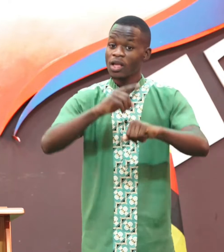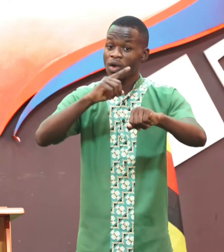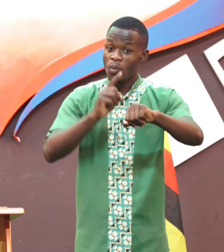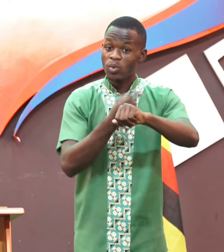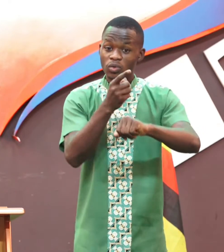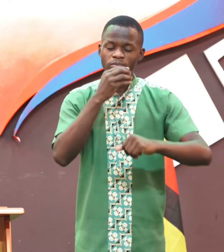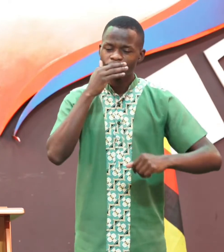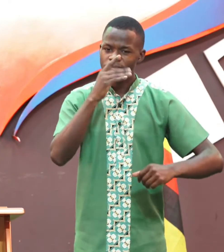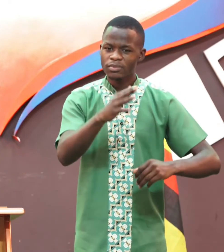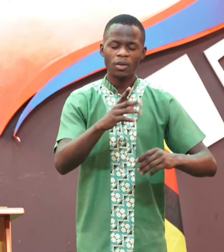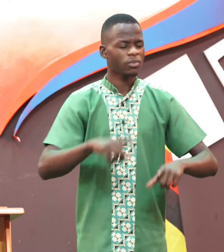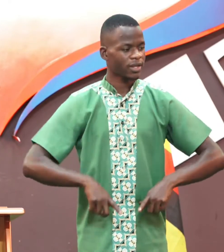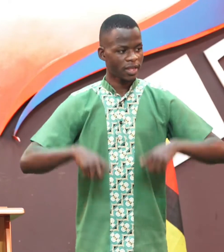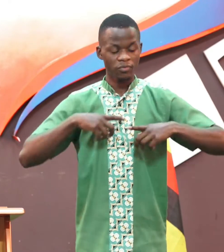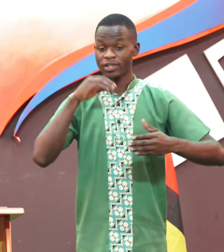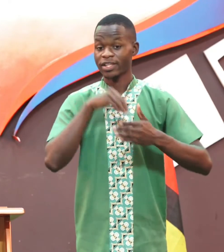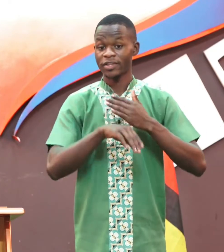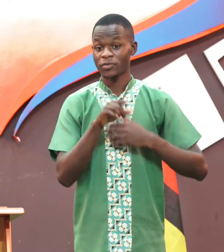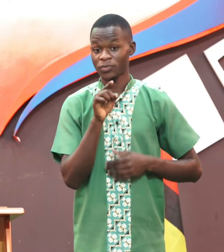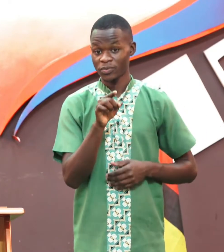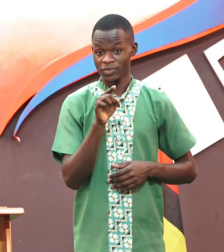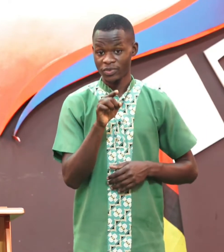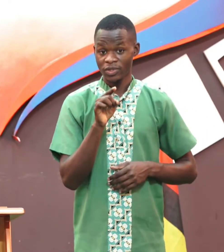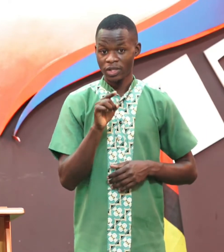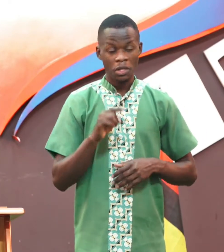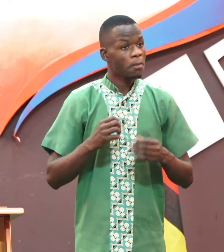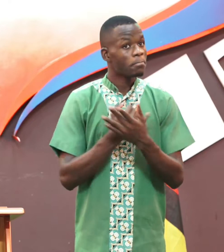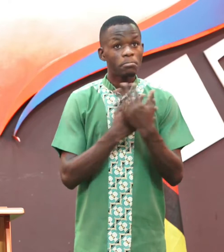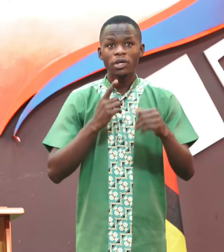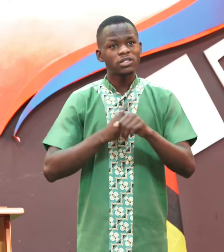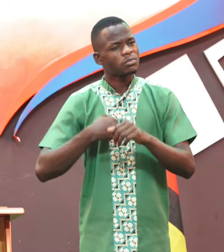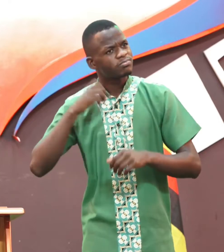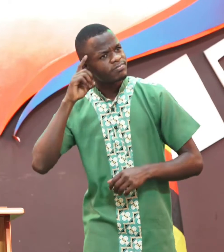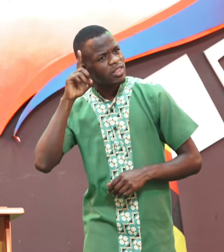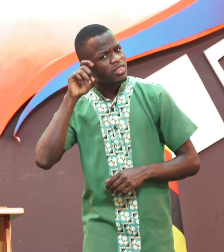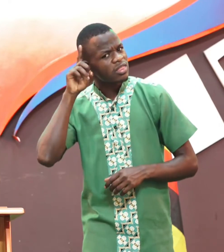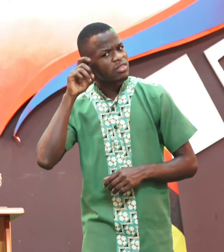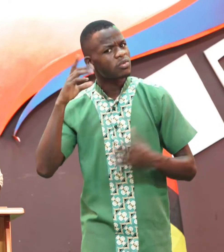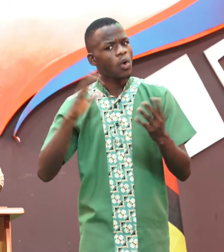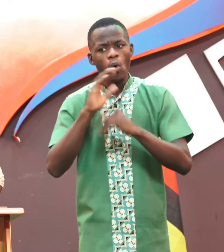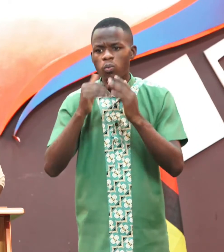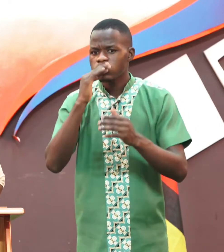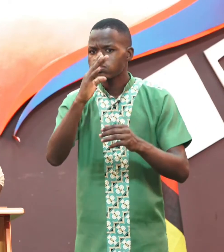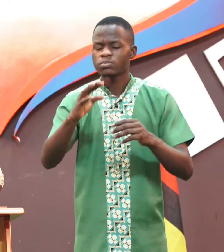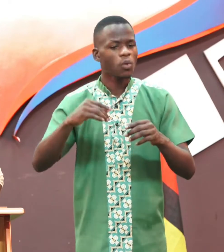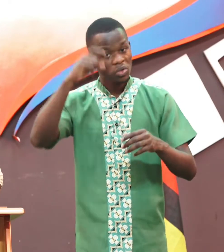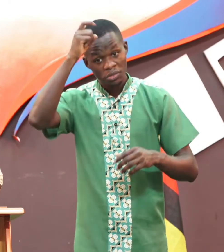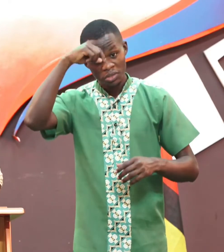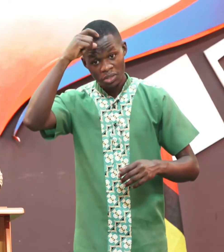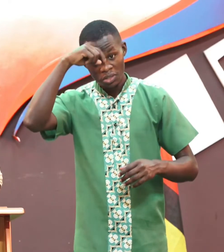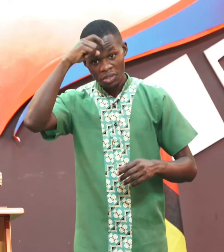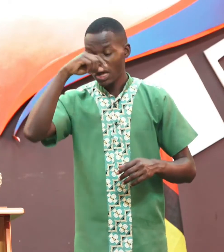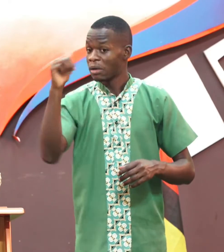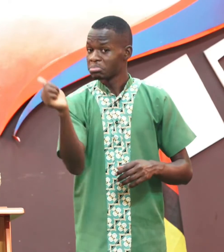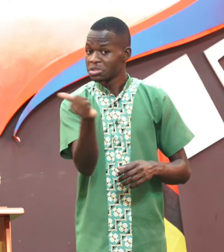obulamu obuli mu ndayo. You speak a life that is within. Waliwo lwe tulowooza nti bye twogedde magezi. There are times we think that what we've spoken out is wisdom. Naye ng'ate